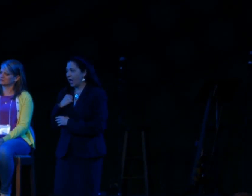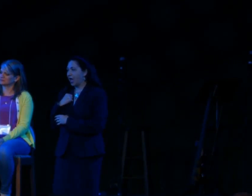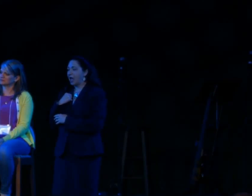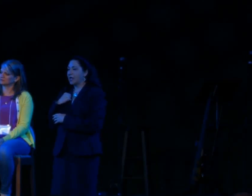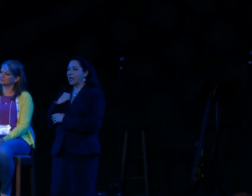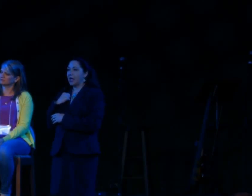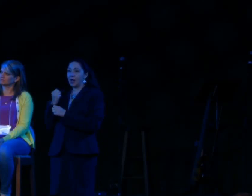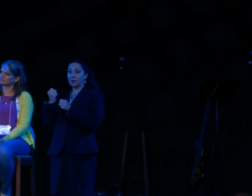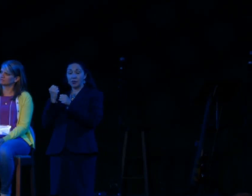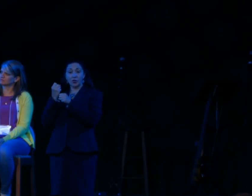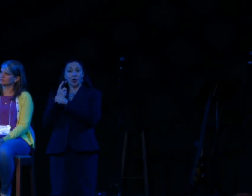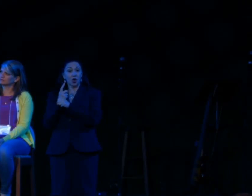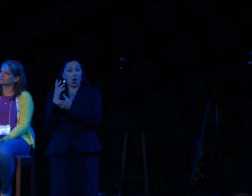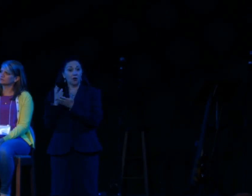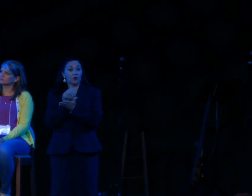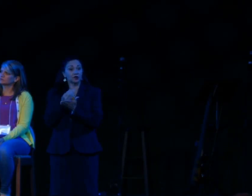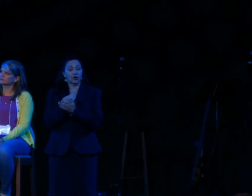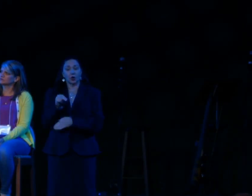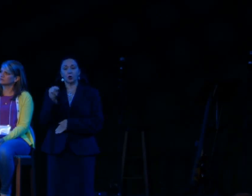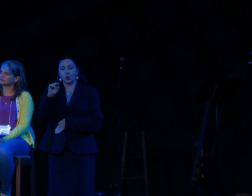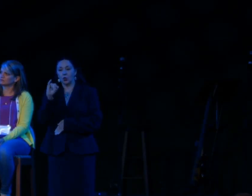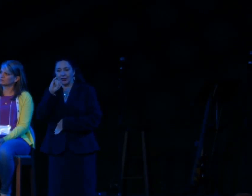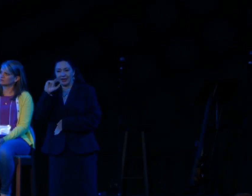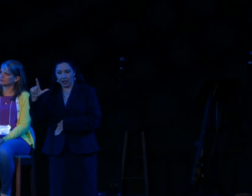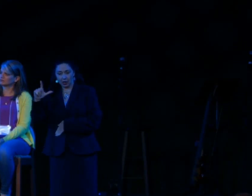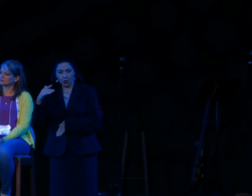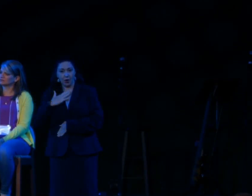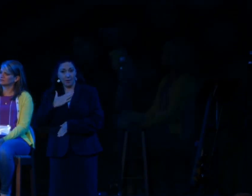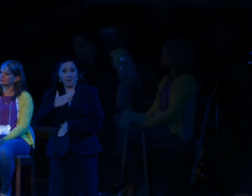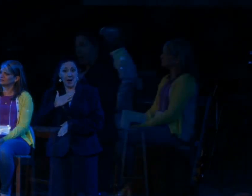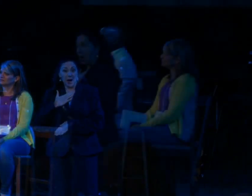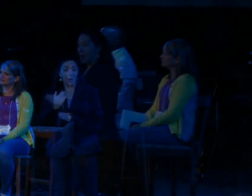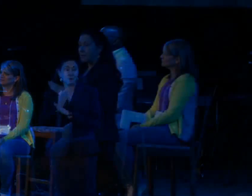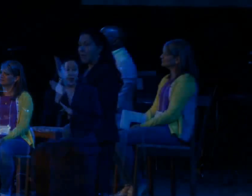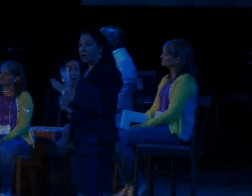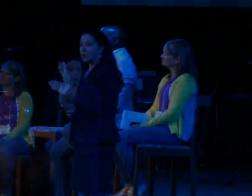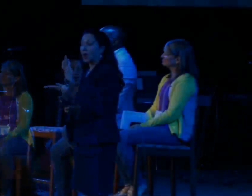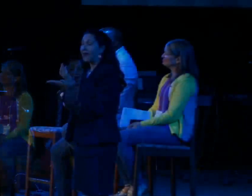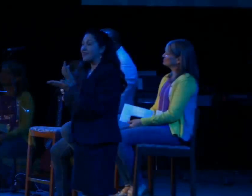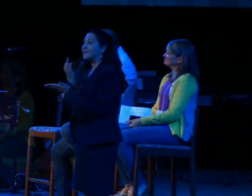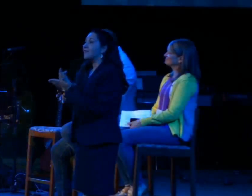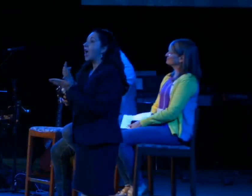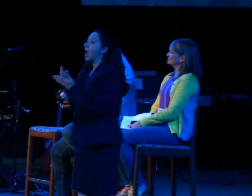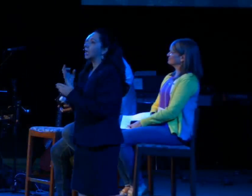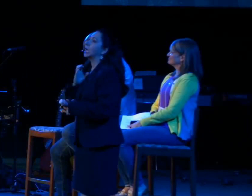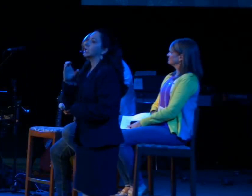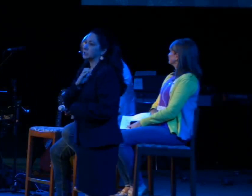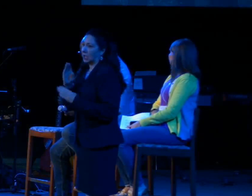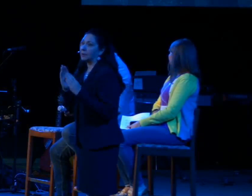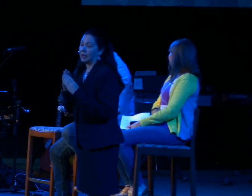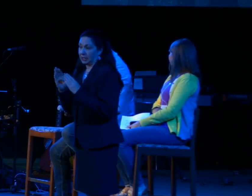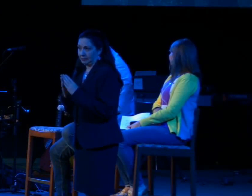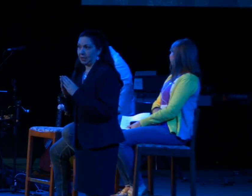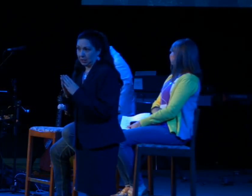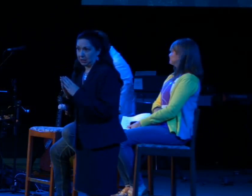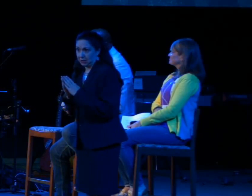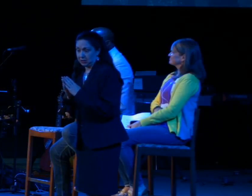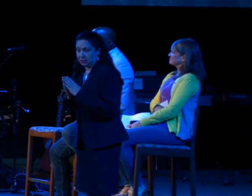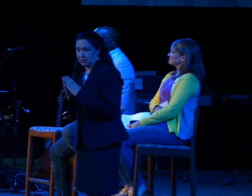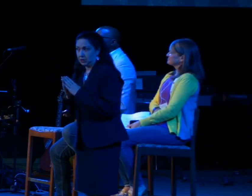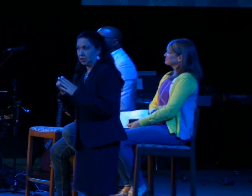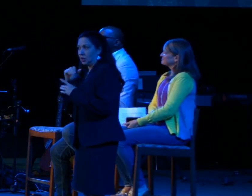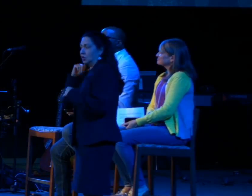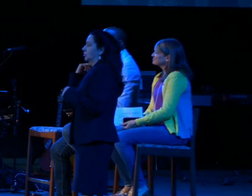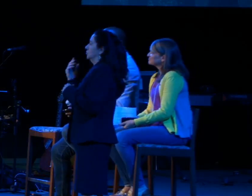treasurer in Northern Illinois Conference, which means my career is finance committee meetings. So I ask you to be alert of everyone